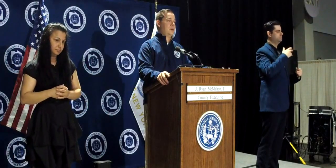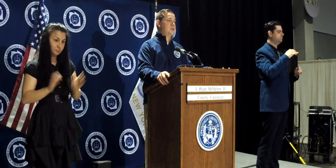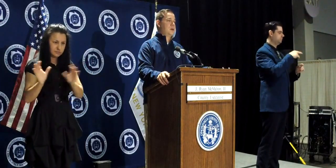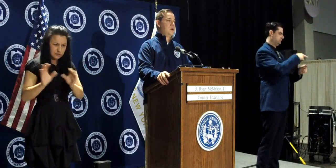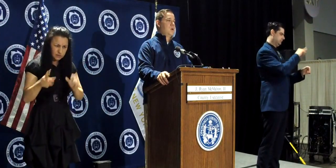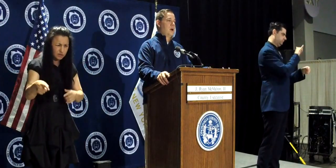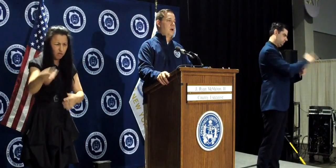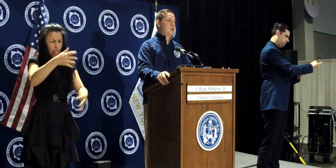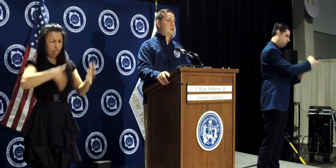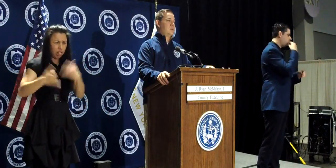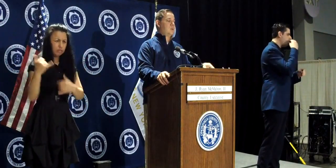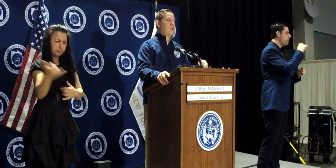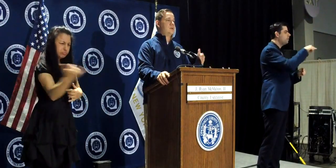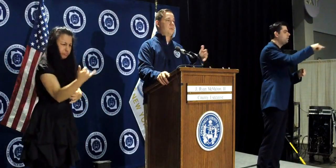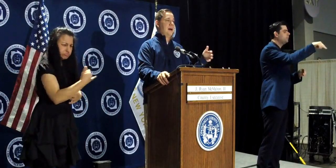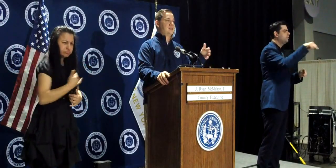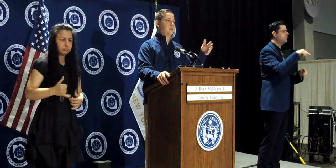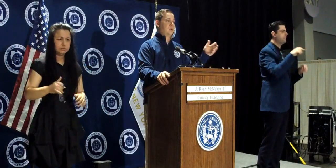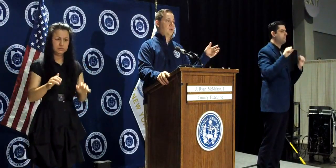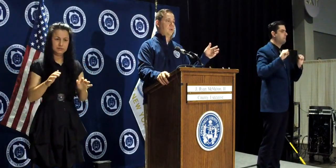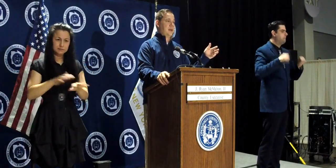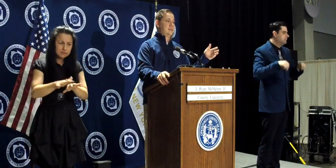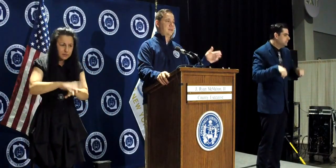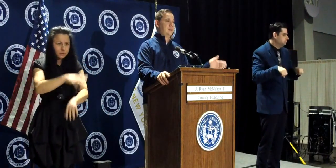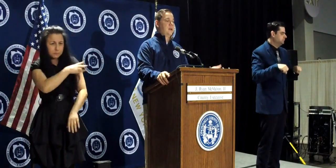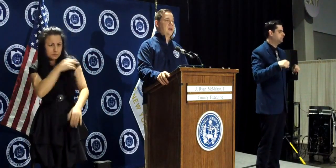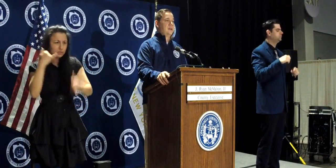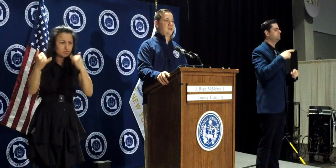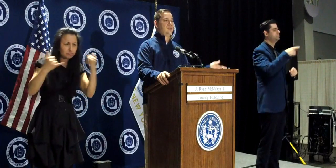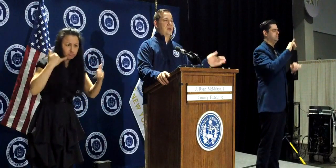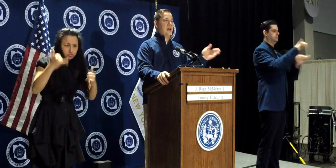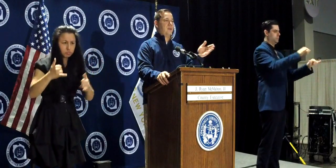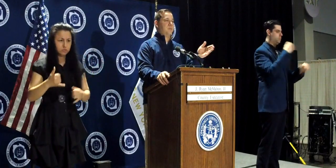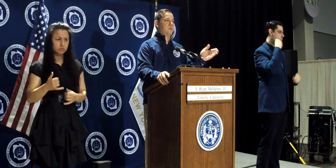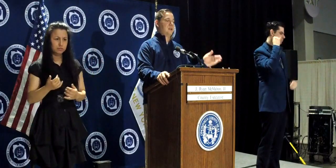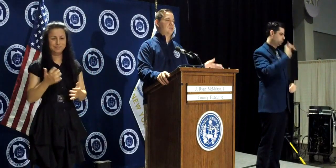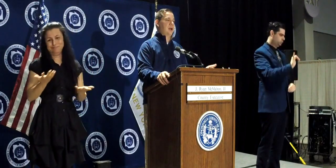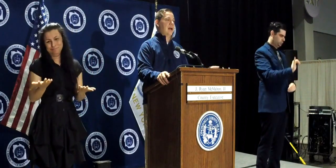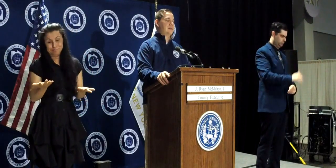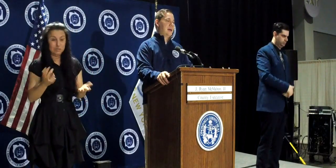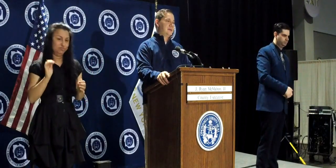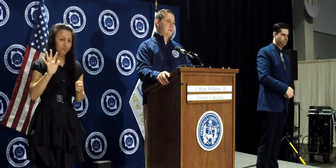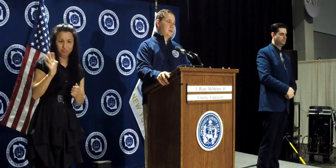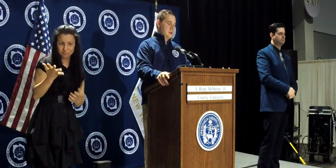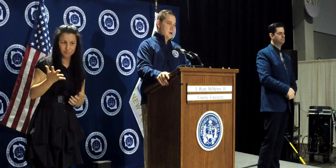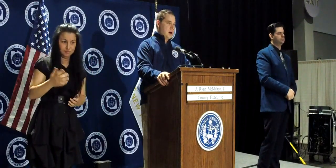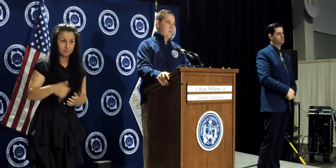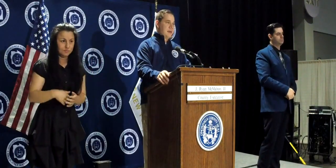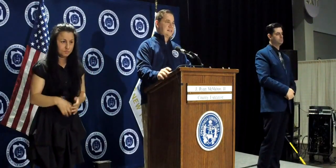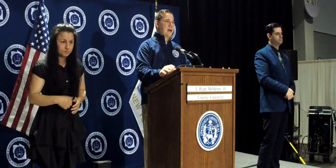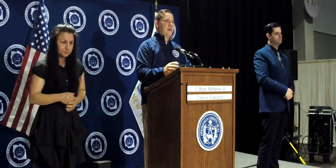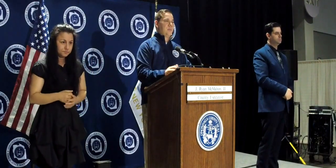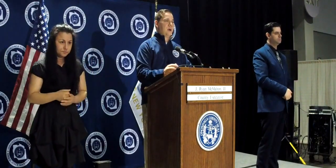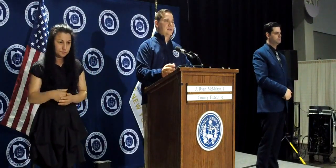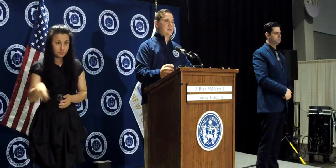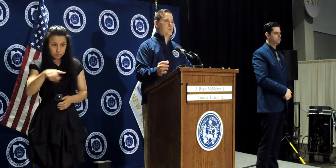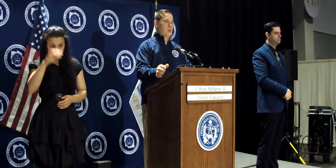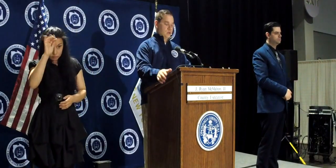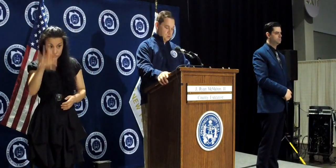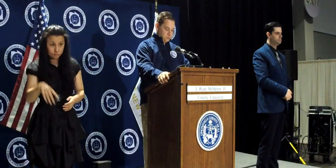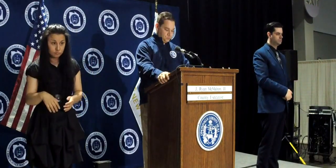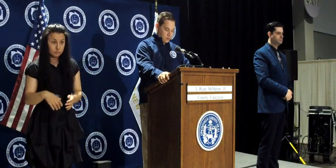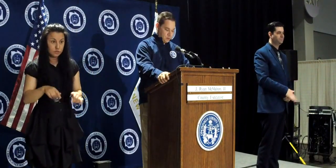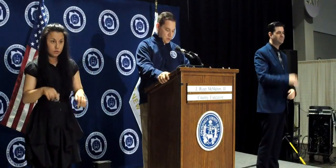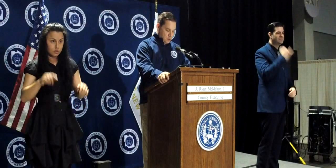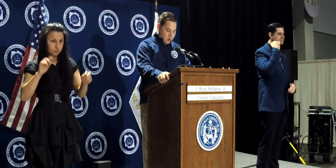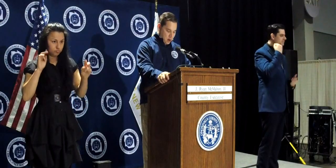and place where someone was positive with COVID-19, and did you have any potential contact. That's how that process